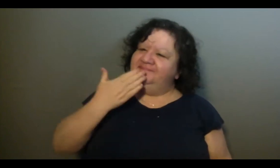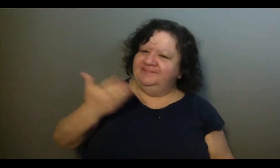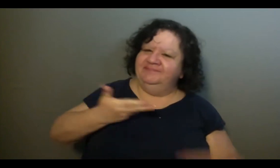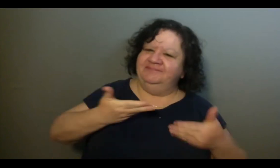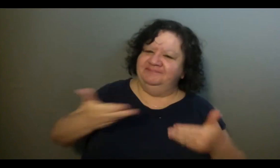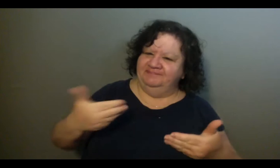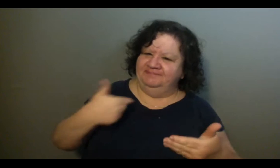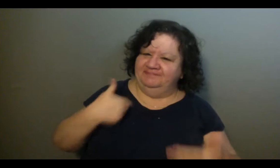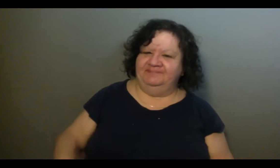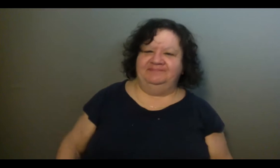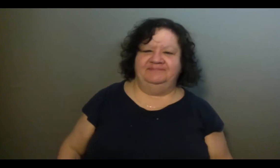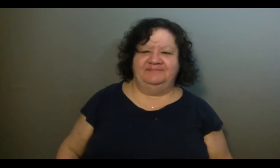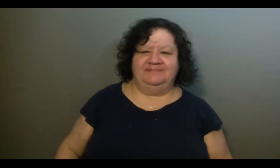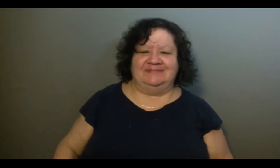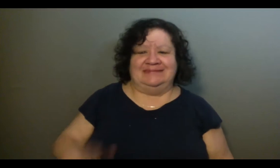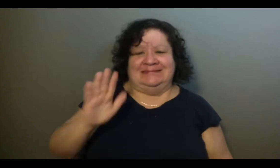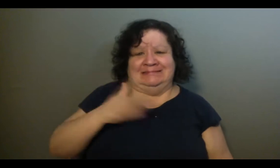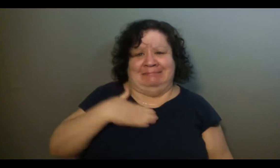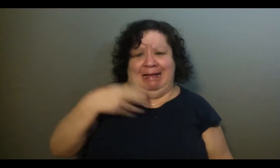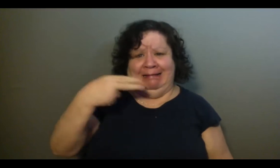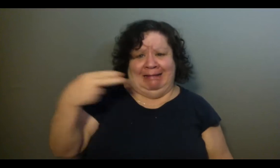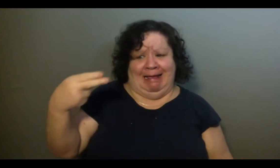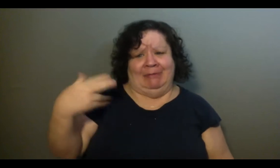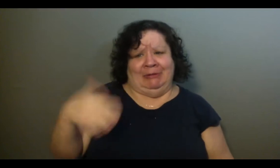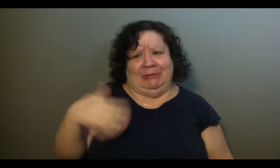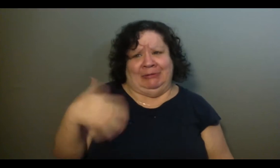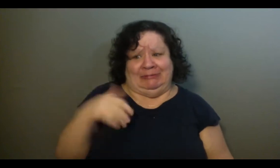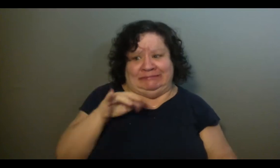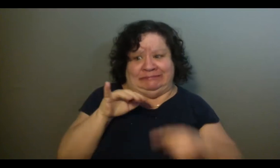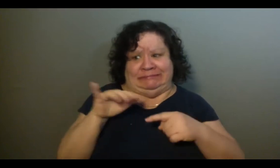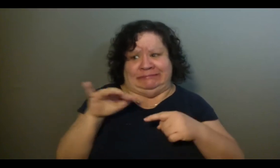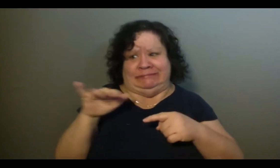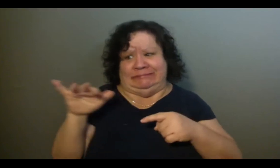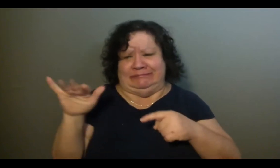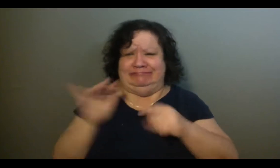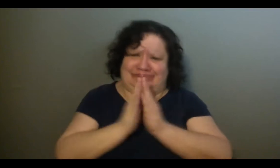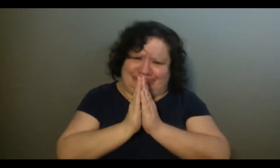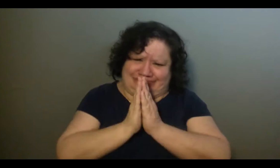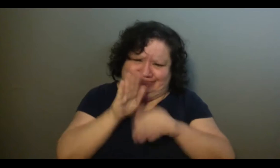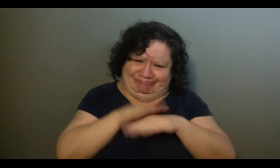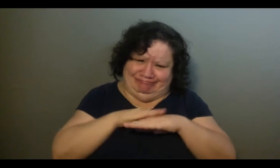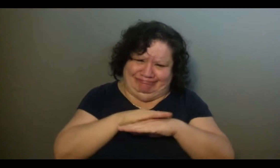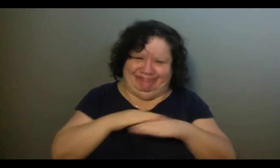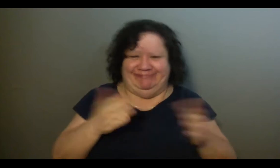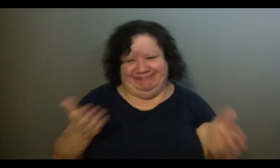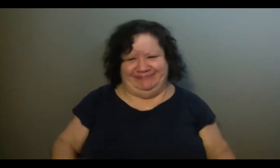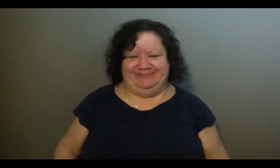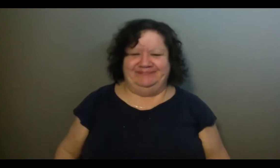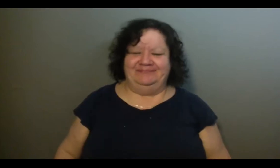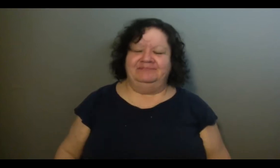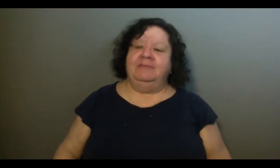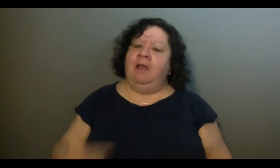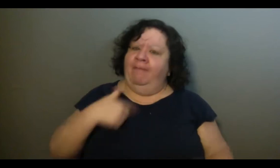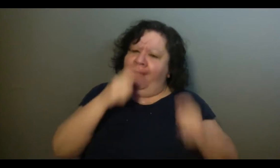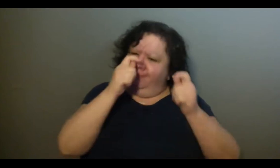to pronounce. Dear participants, it's an honor to be present here at these development dialogues, and I will